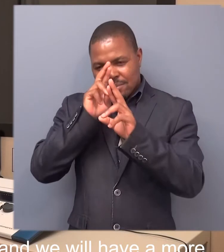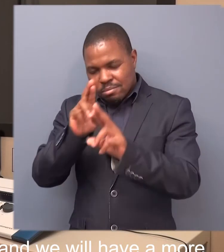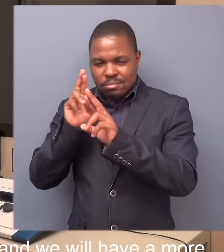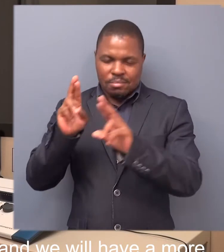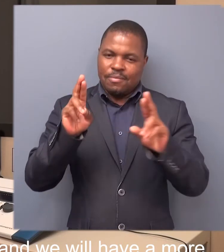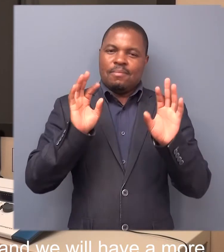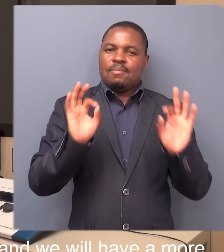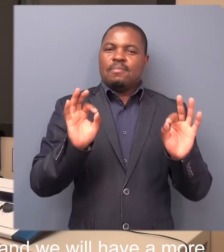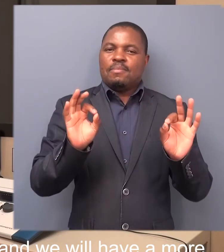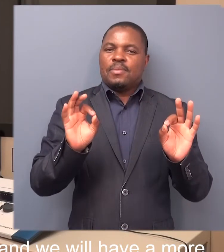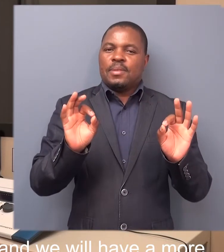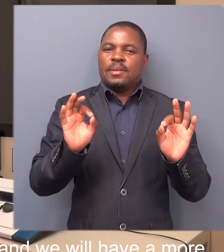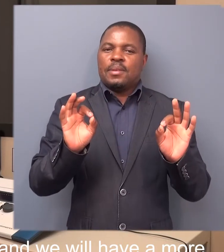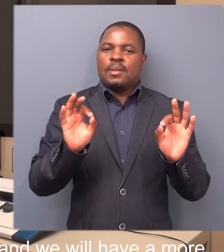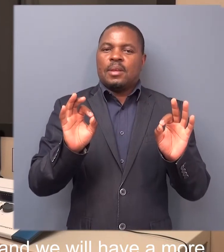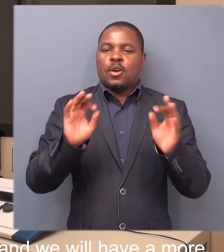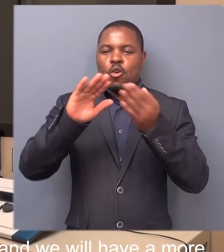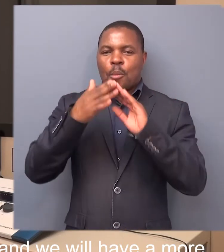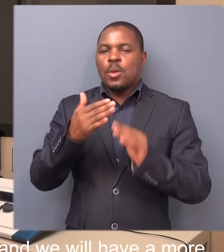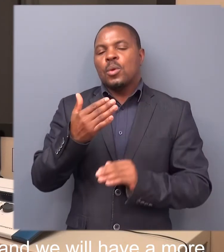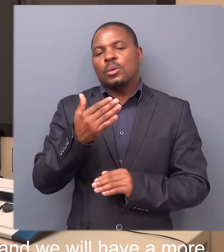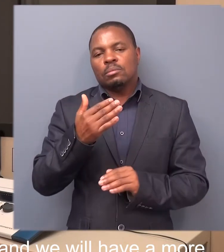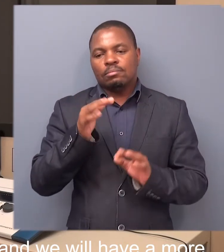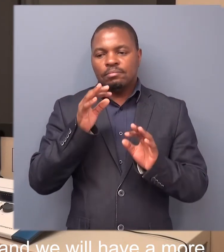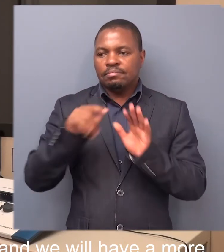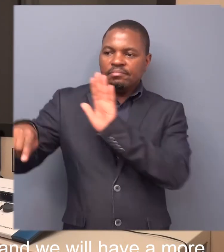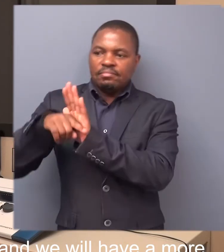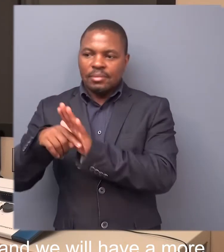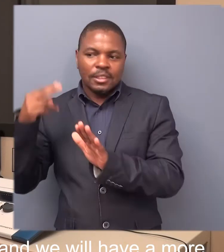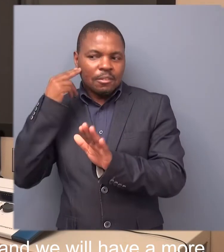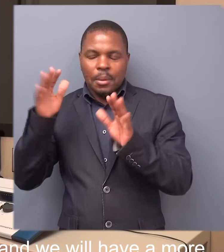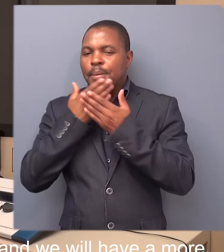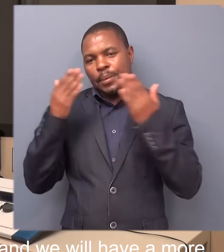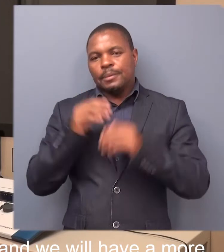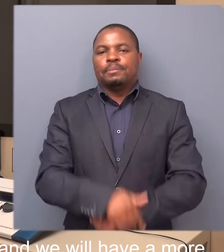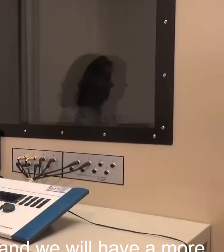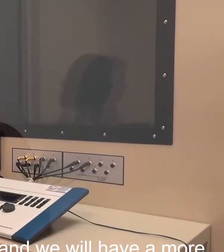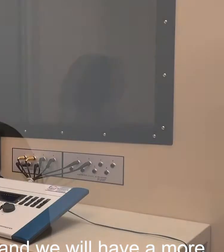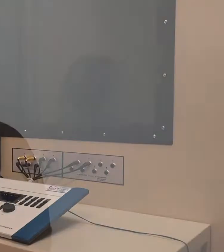a more respectful and a society that is not stigmatized